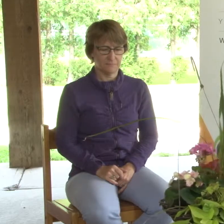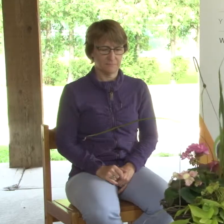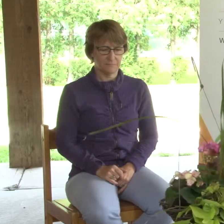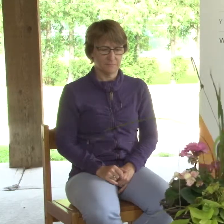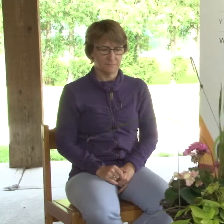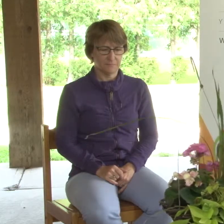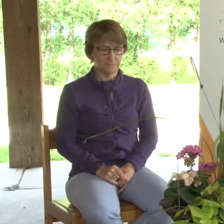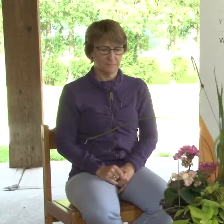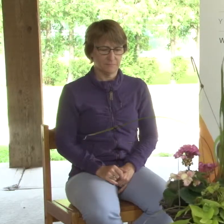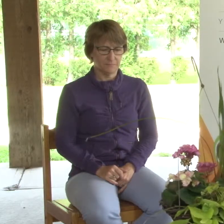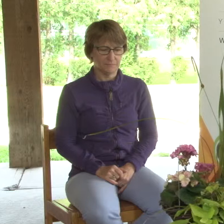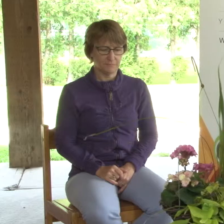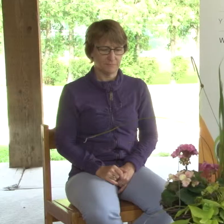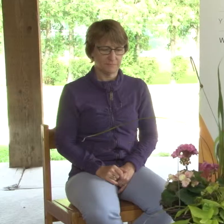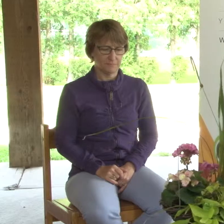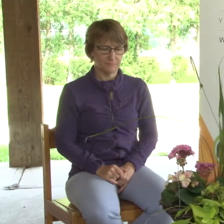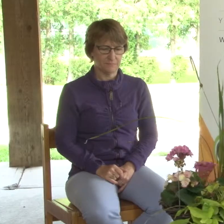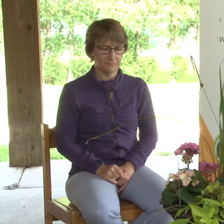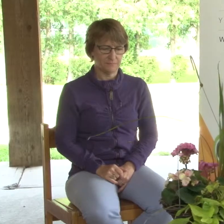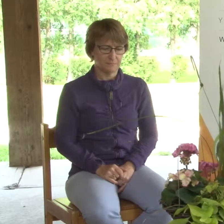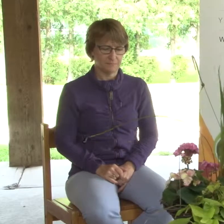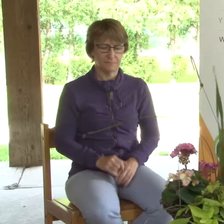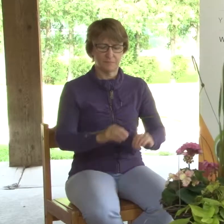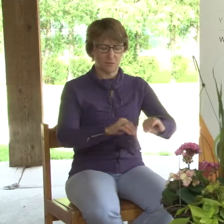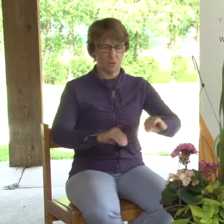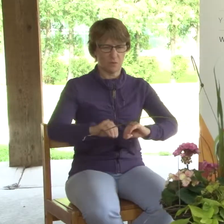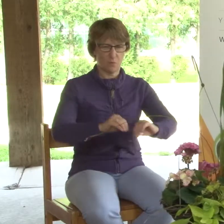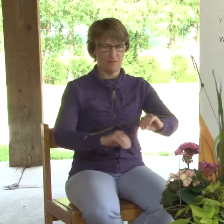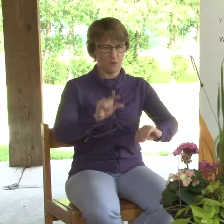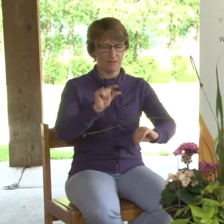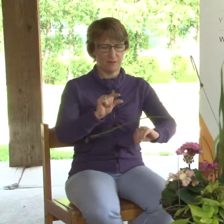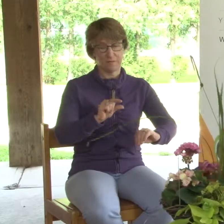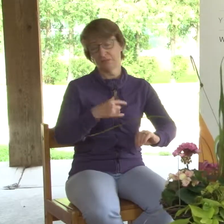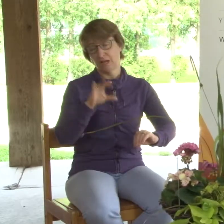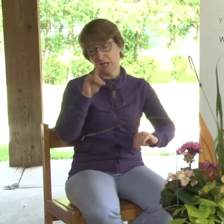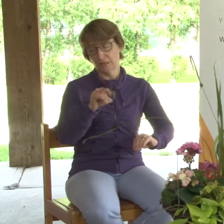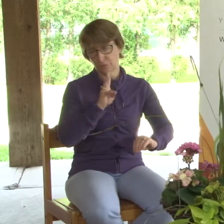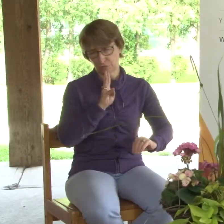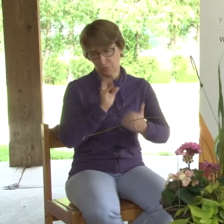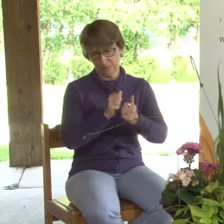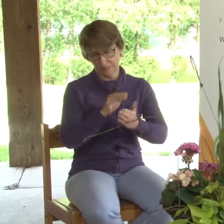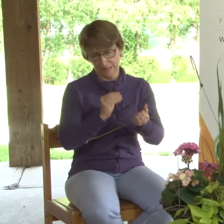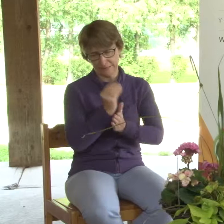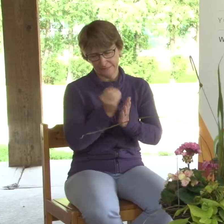I'm going to move you around a bit, sweetie. I talk to the plants.